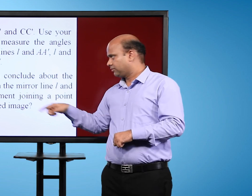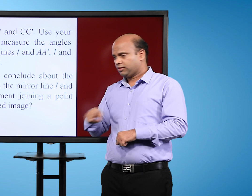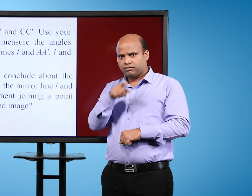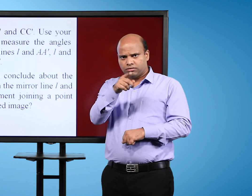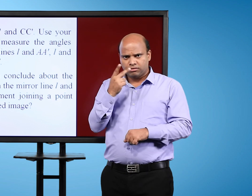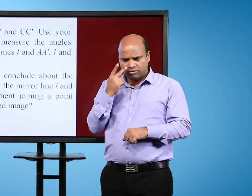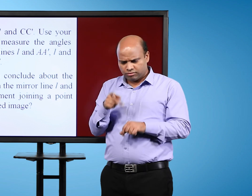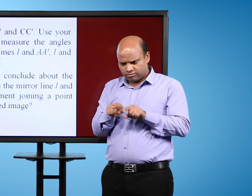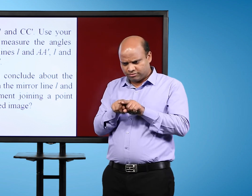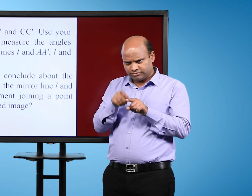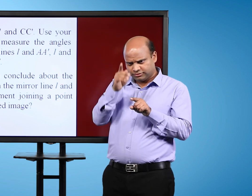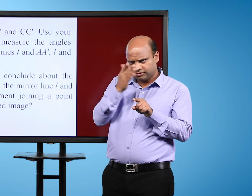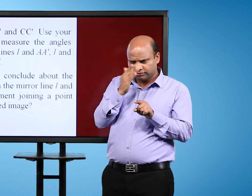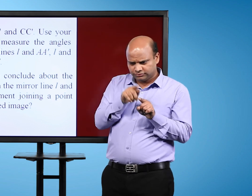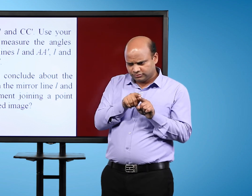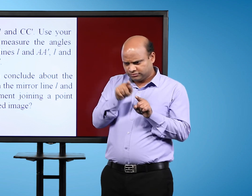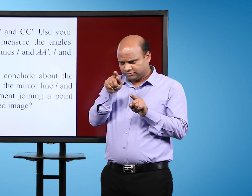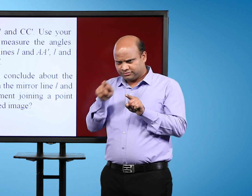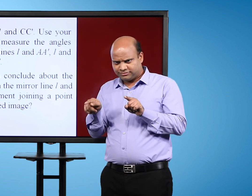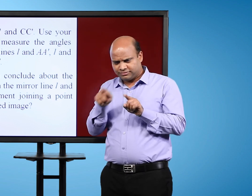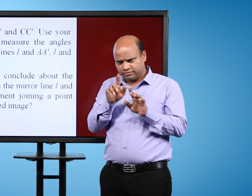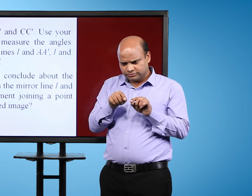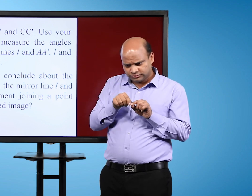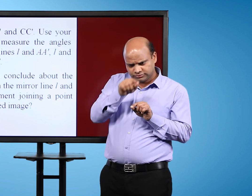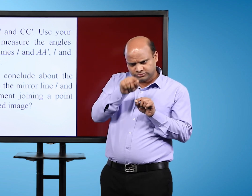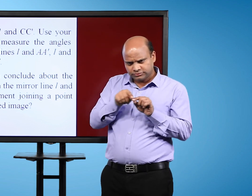What do you conclude about the angle between the mirror line L